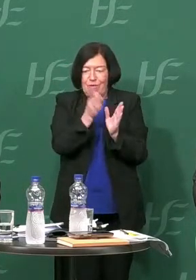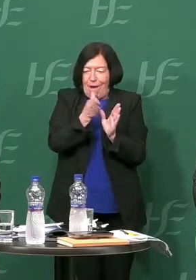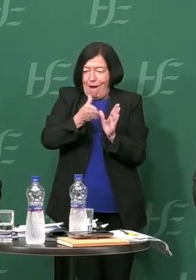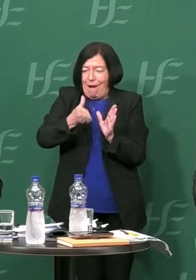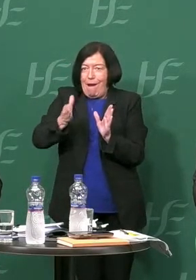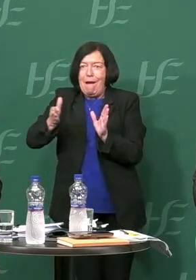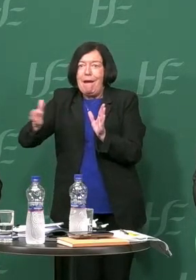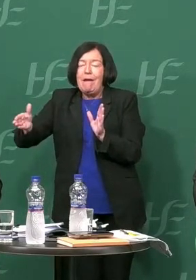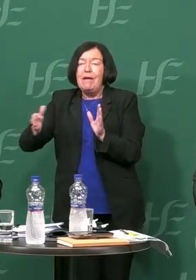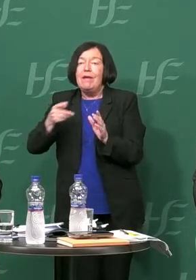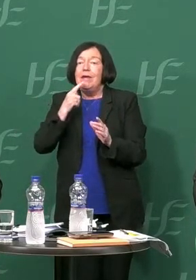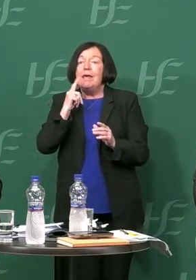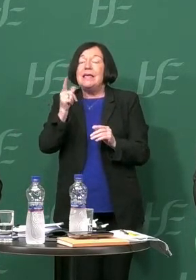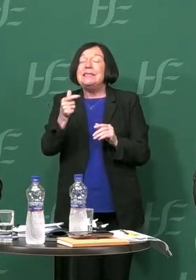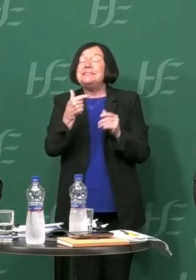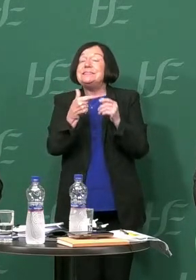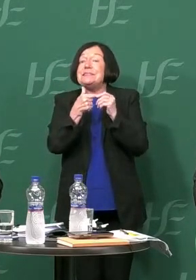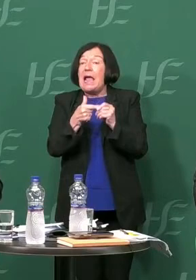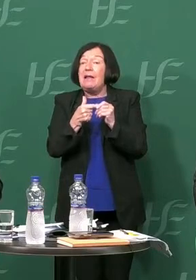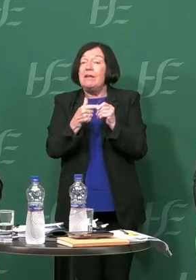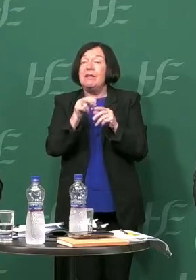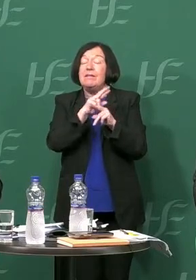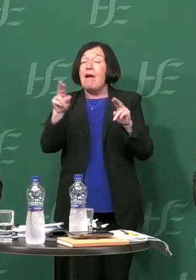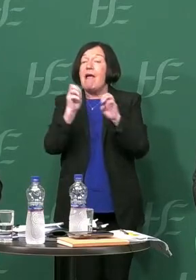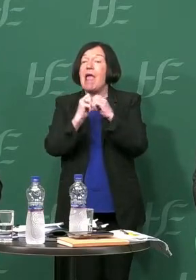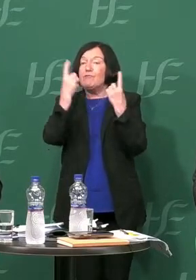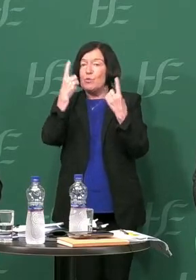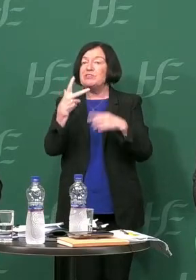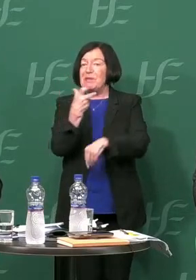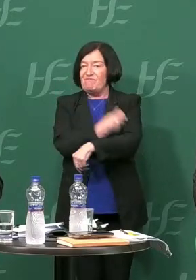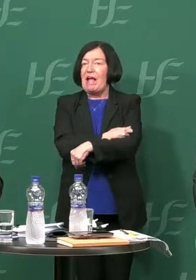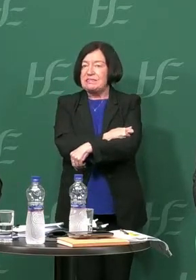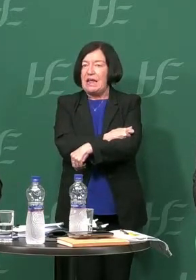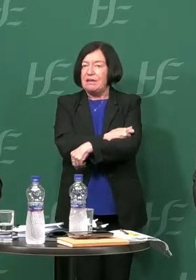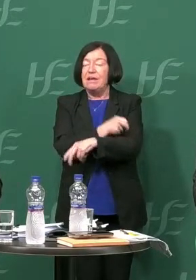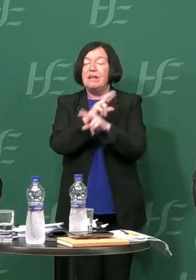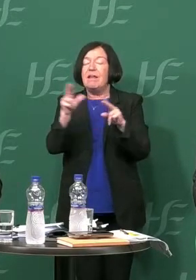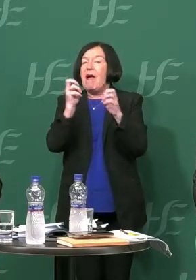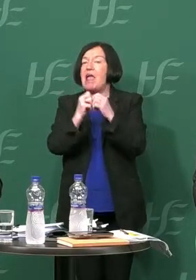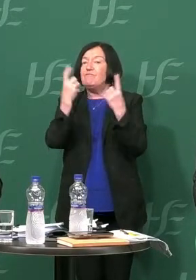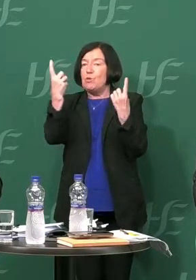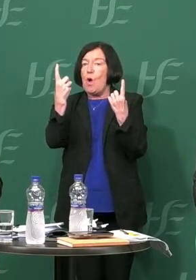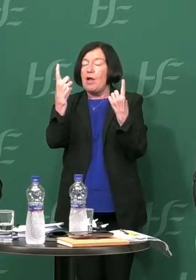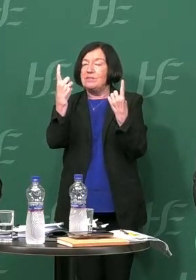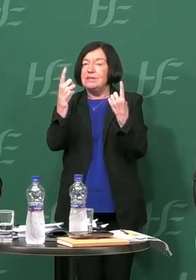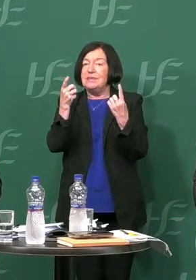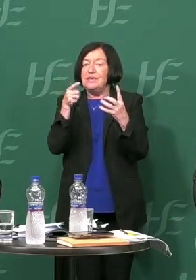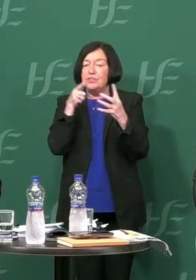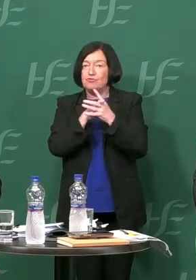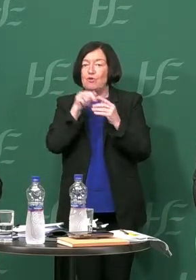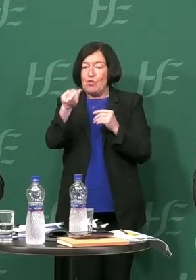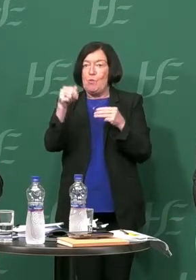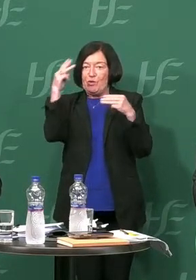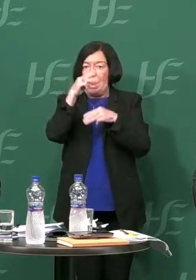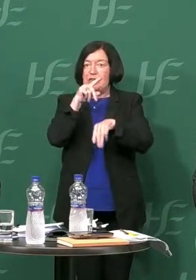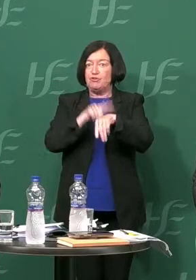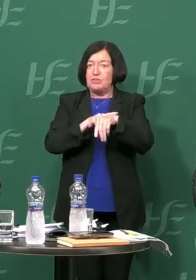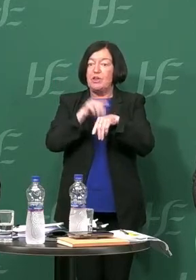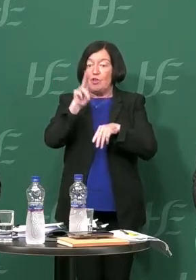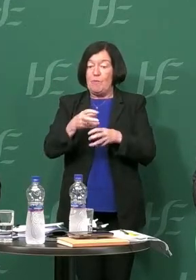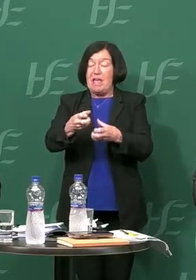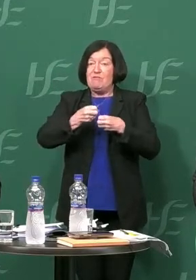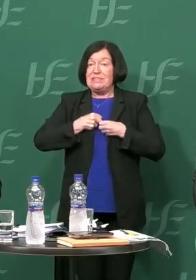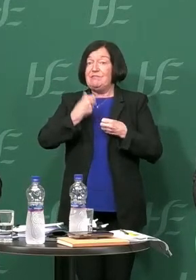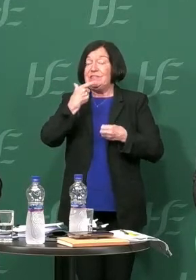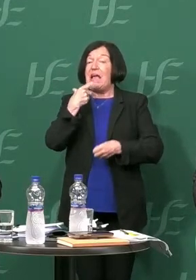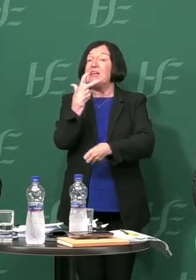far. But secondly, it's important to say not everybody has been vaccinated and not everybody is through their protection period. So you may have received your